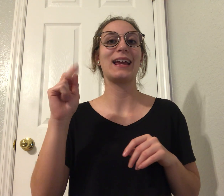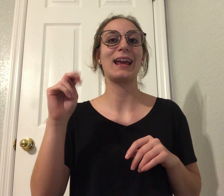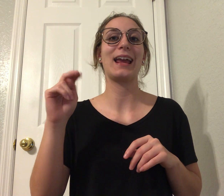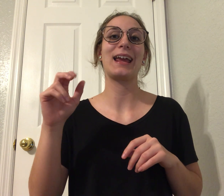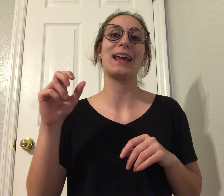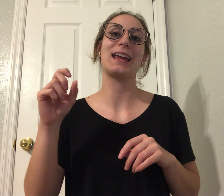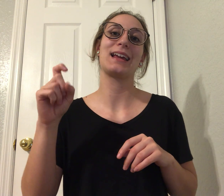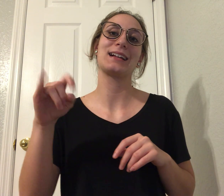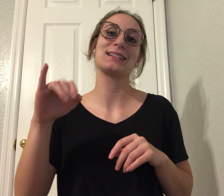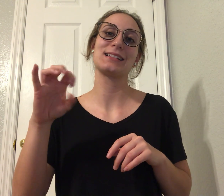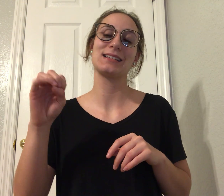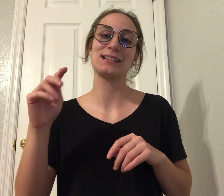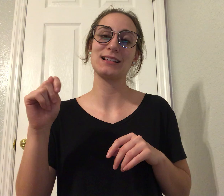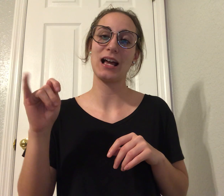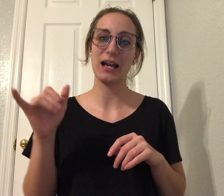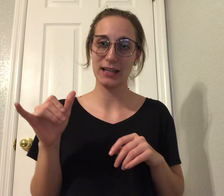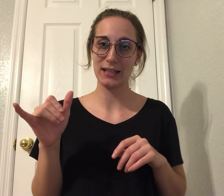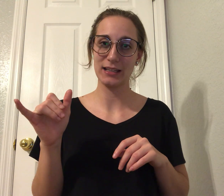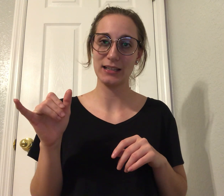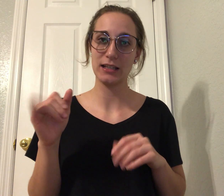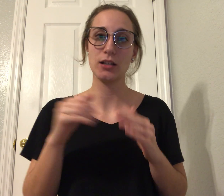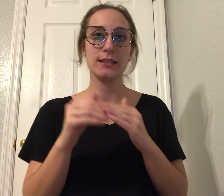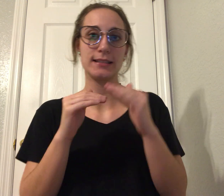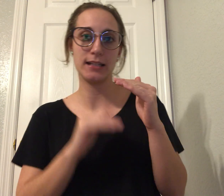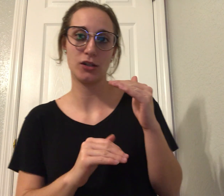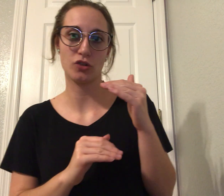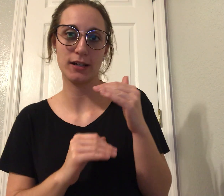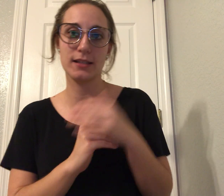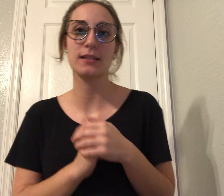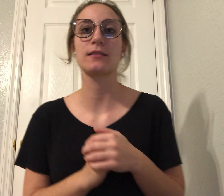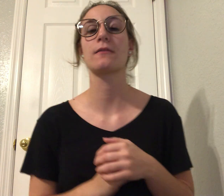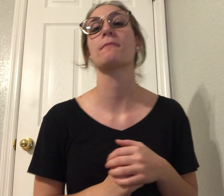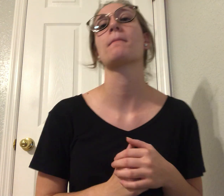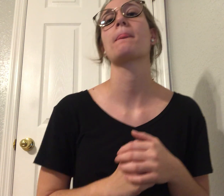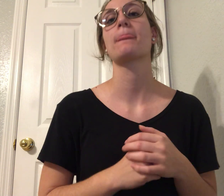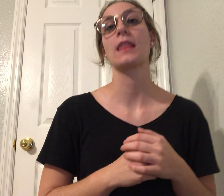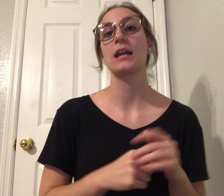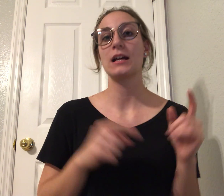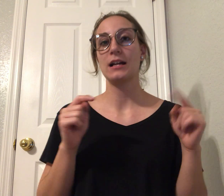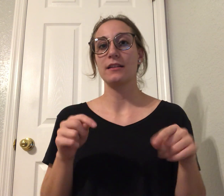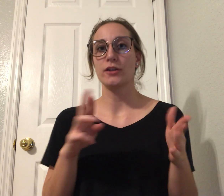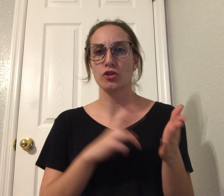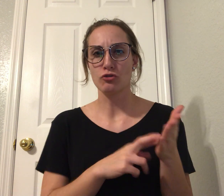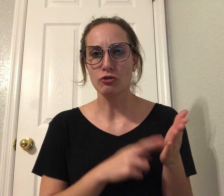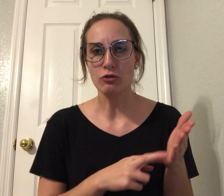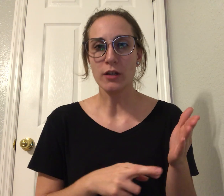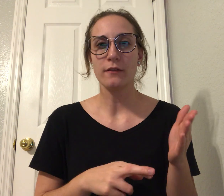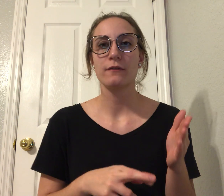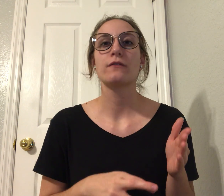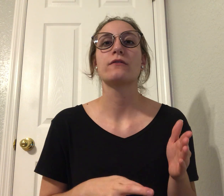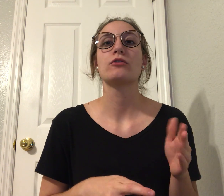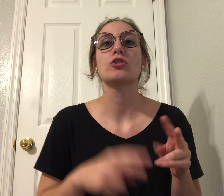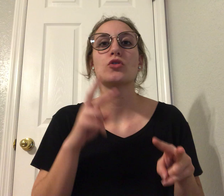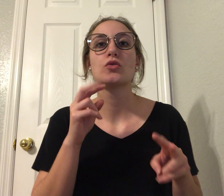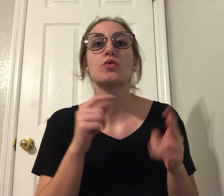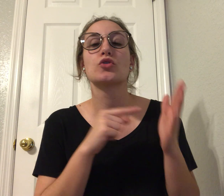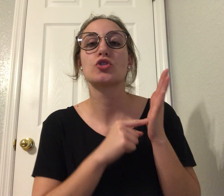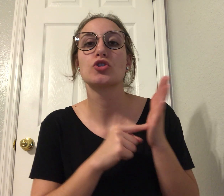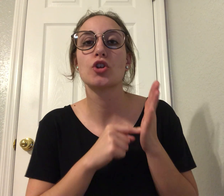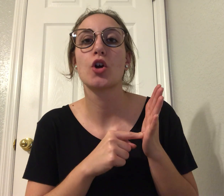these, as I was saying earlier, in my confusing way. This review demonstrates some efficacy of meditative therapies in reducing